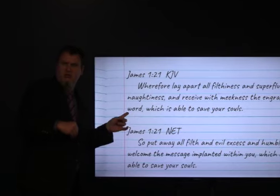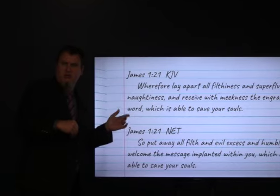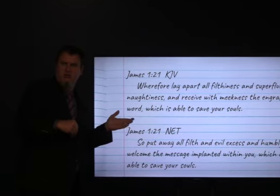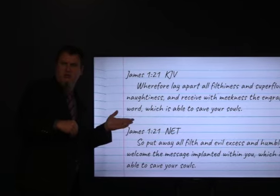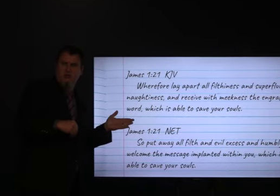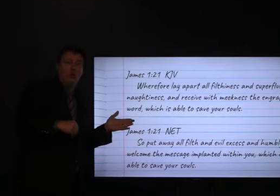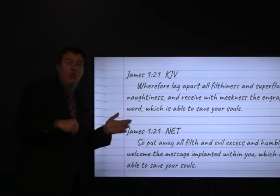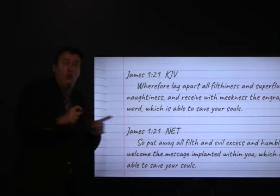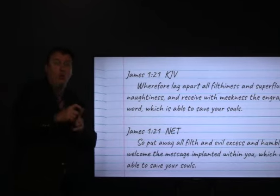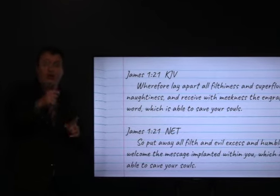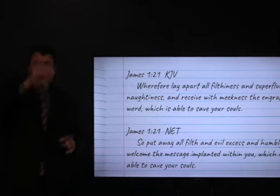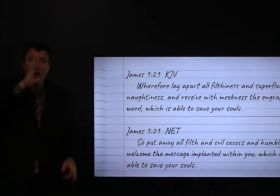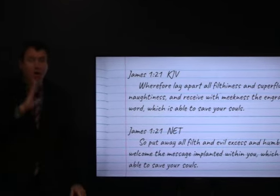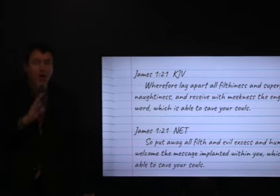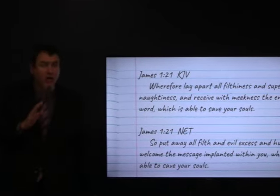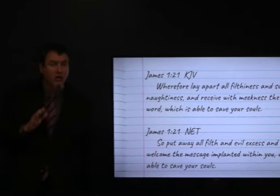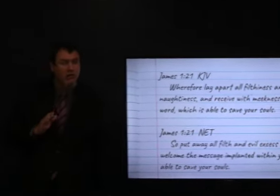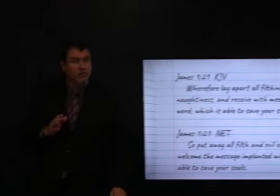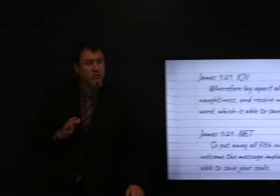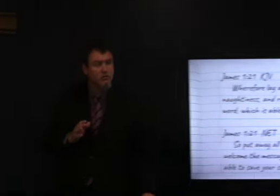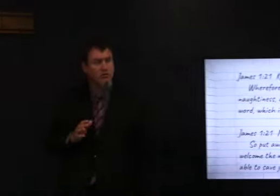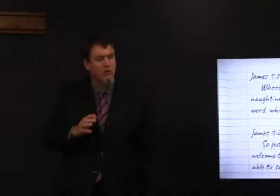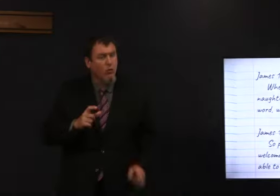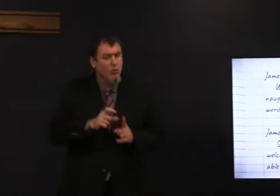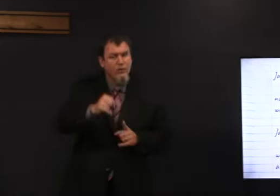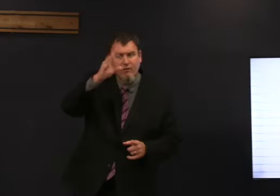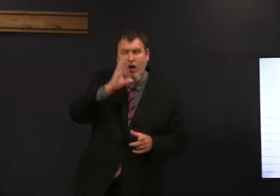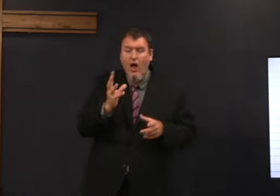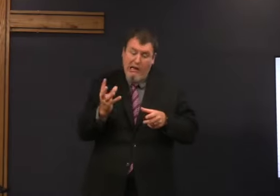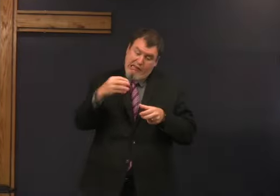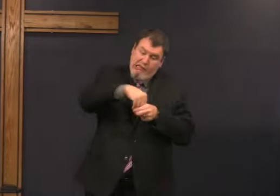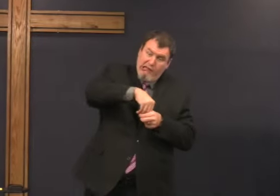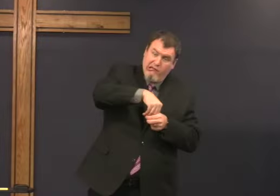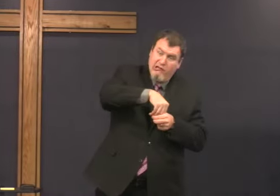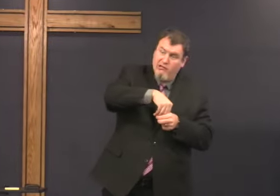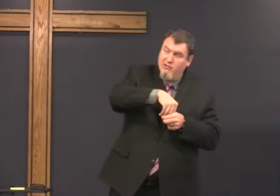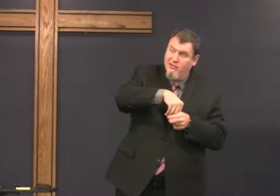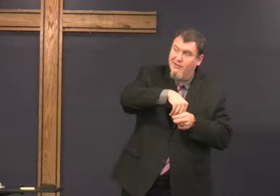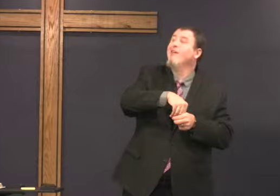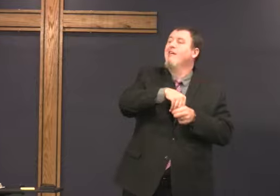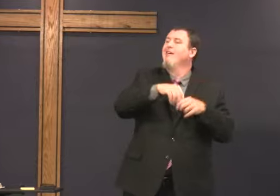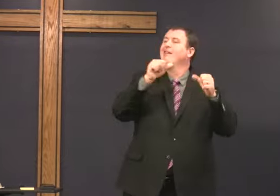And then we have this, and we're not, what is that? Is it the word of God?